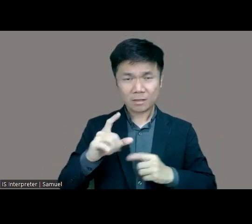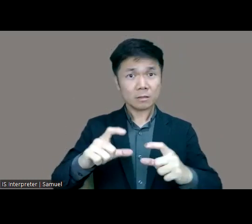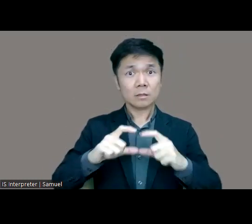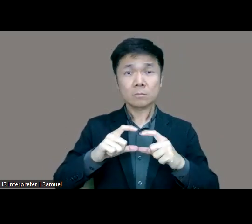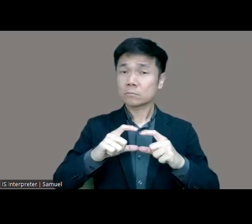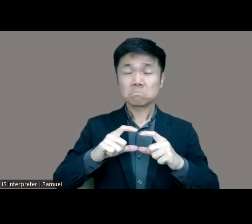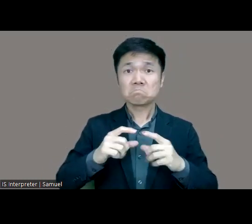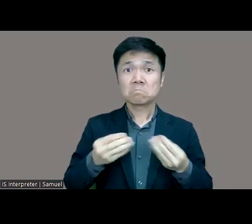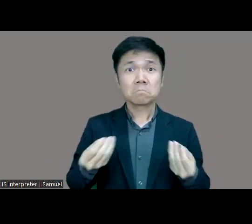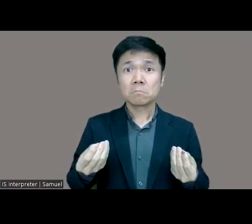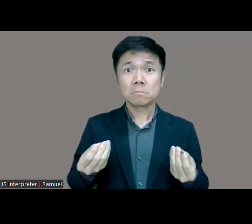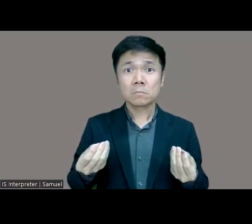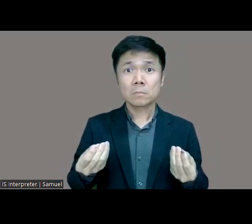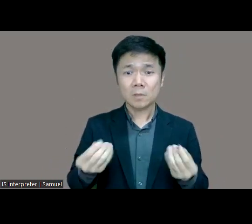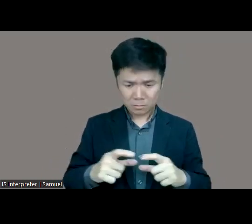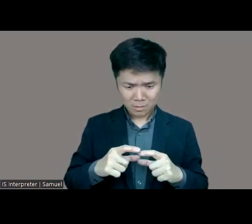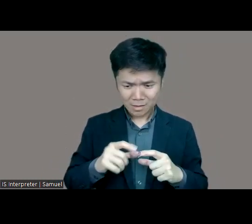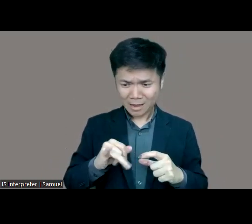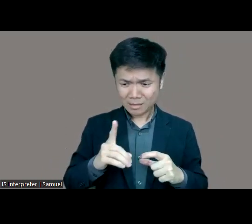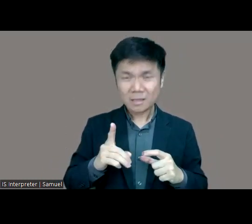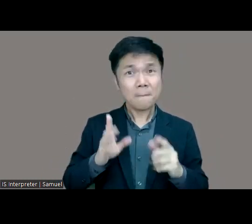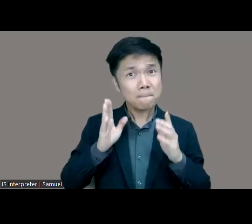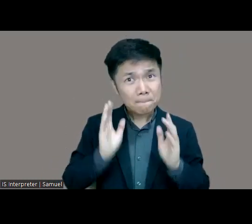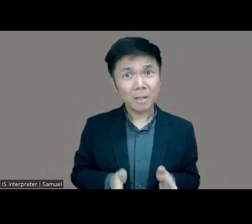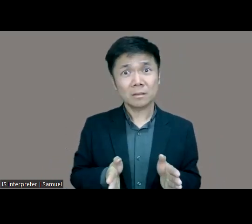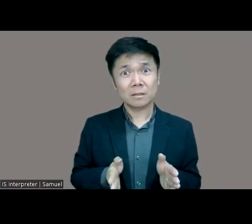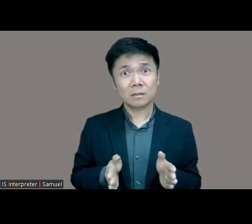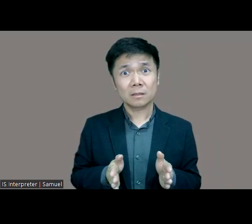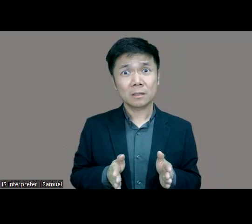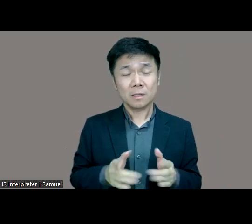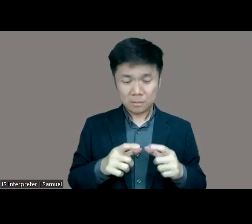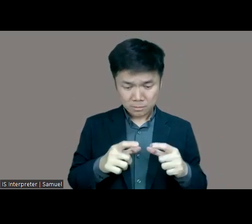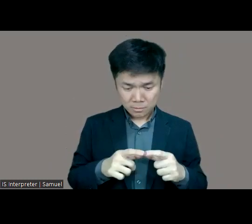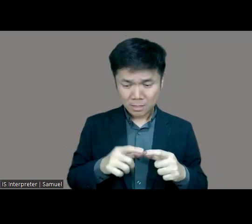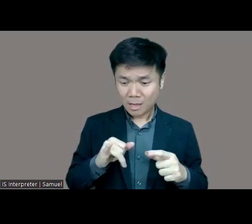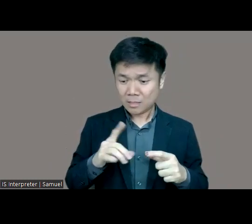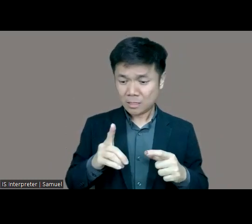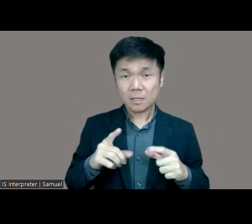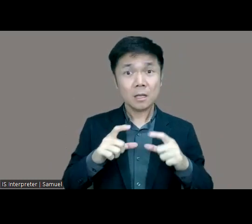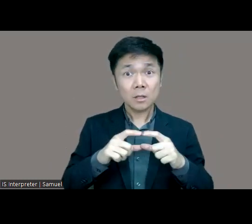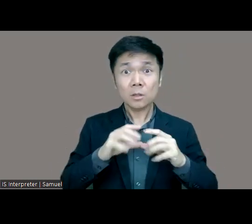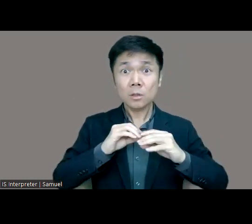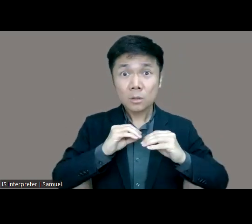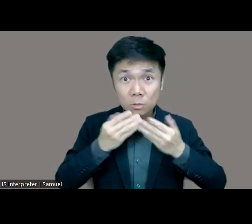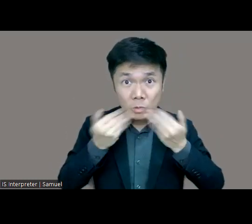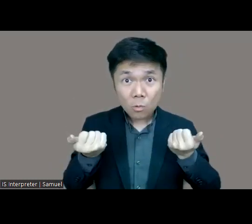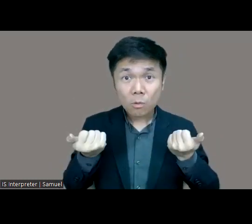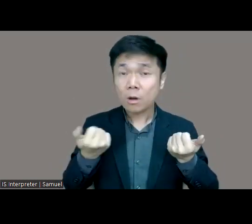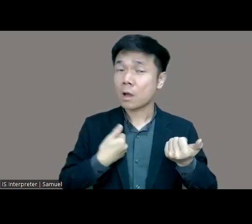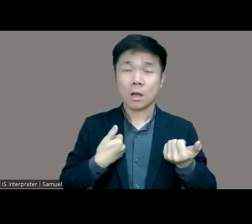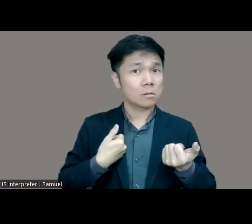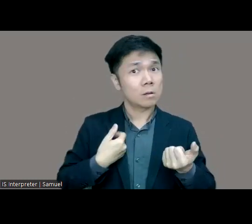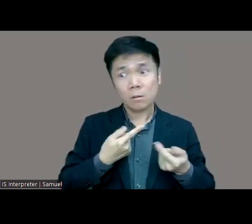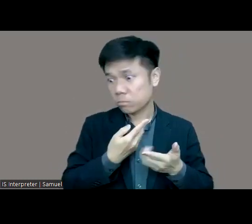the ID is everything here. We can't do anything without ID. Even this network